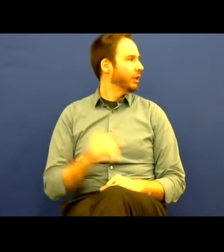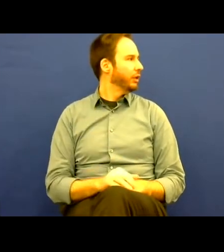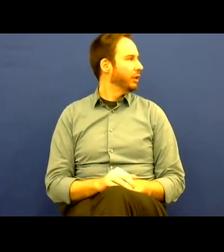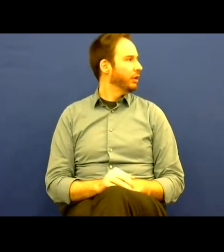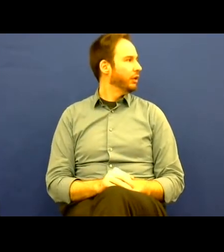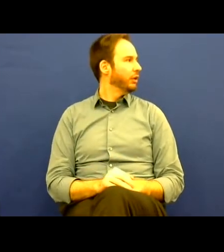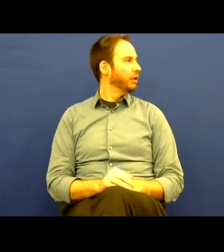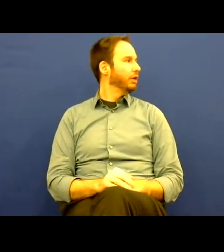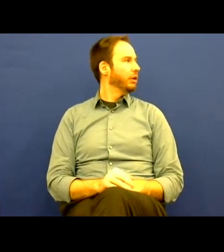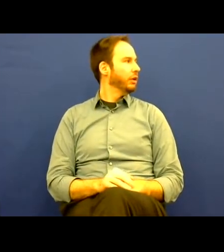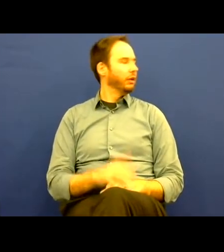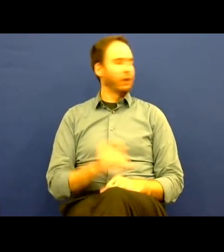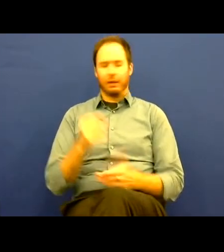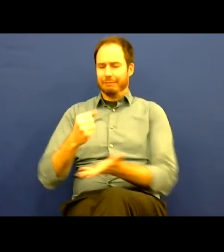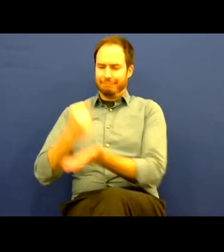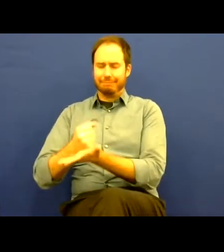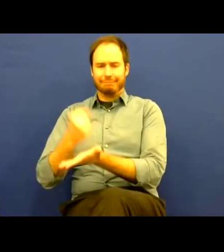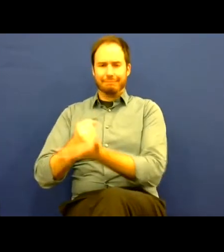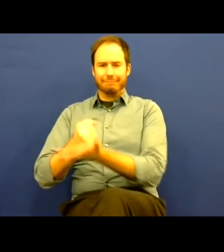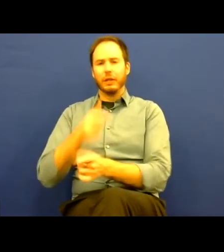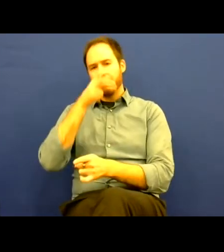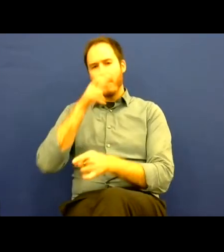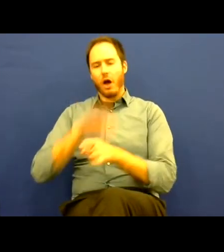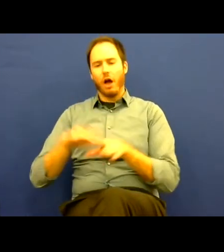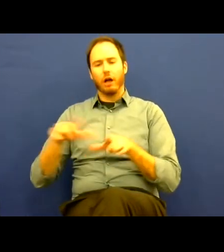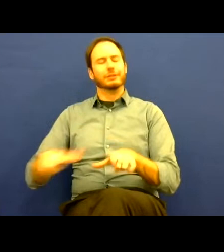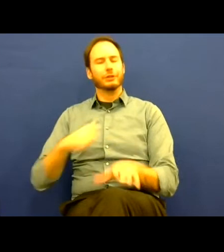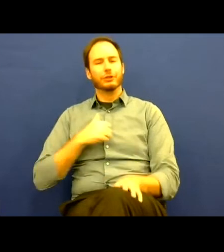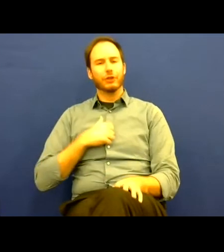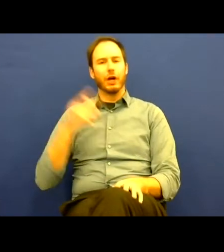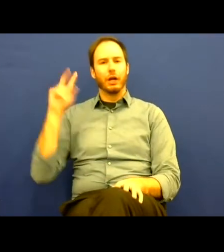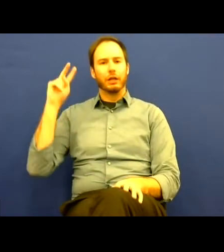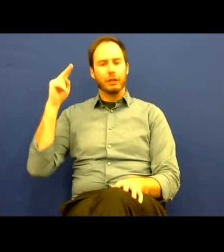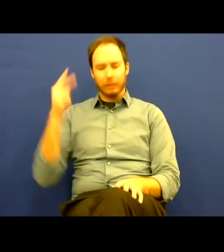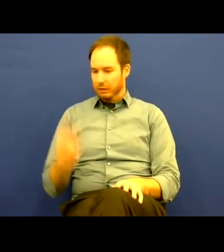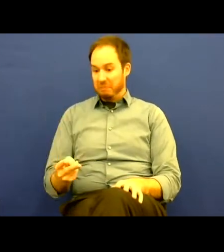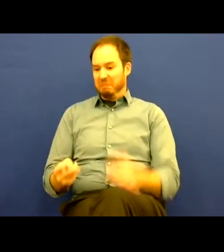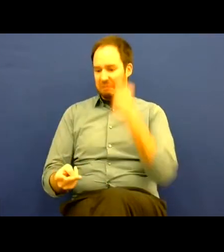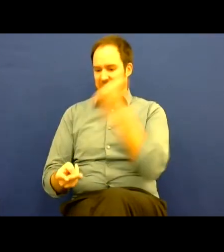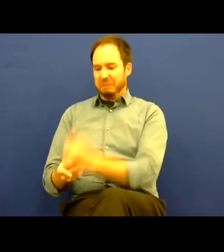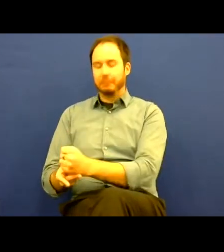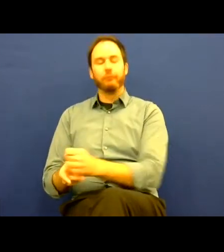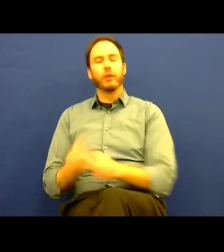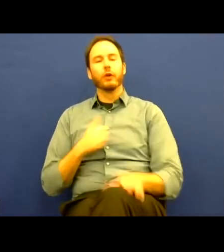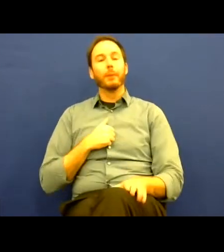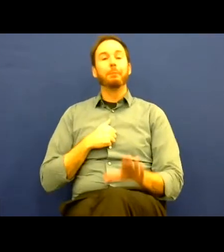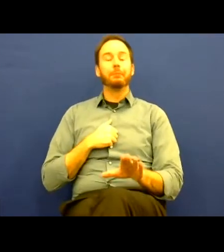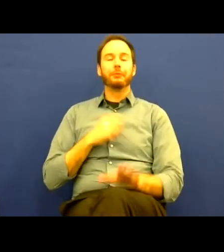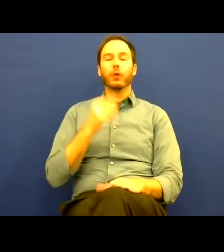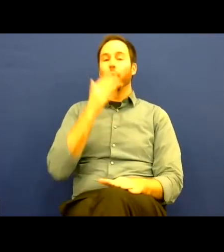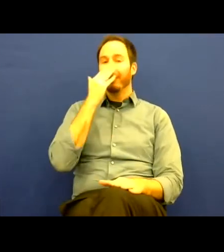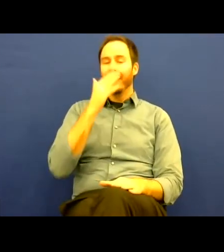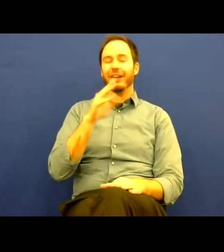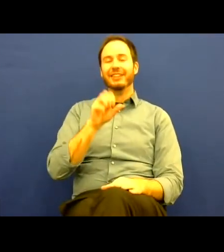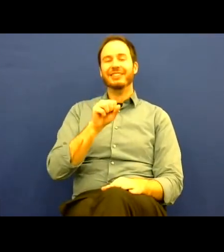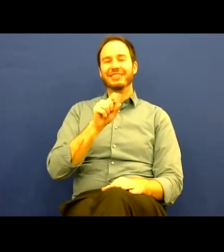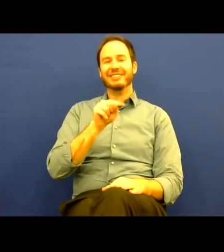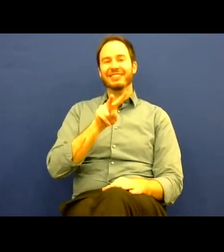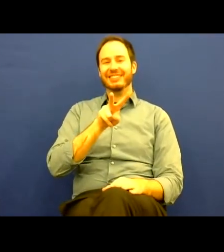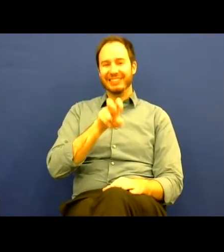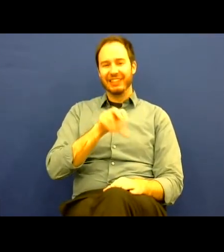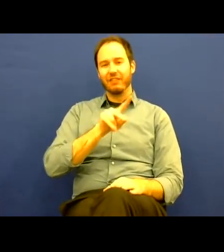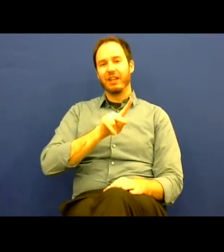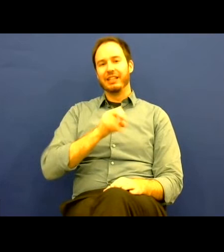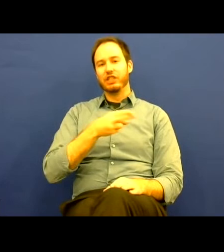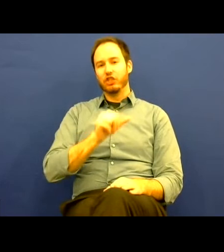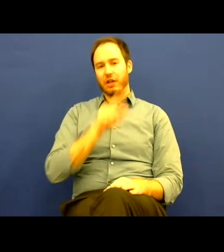And the flag. yeah, and the fly that just dropped out of the sky. And to thank Steve and Kishore